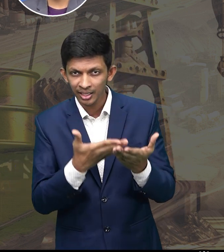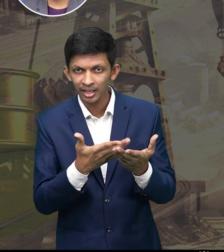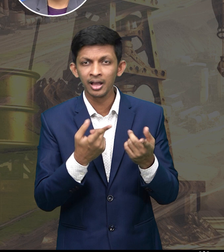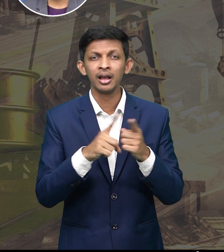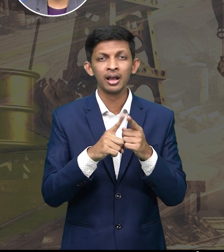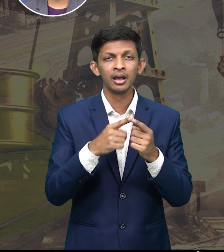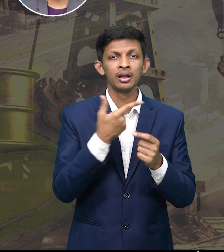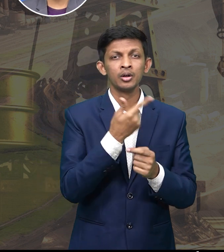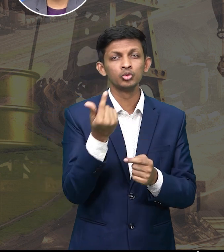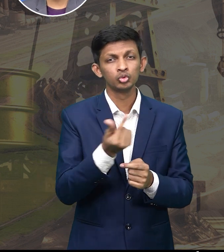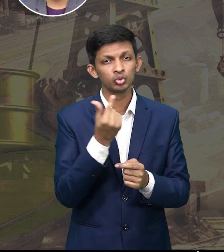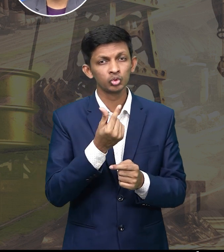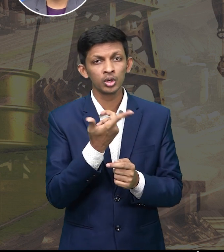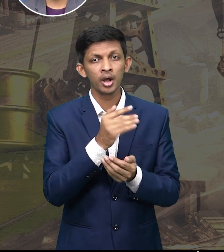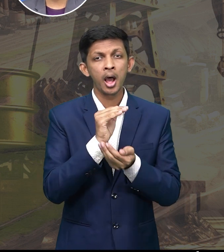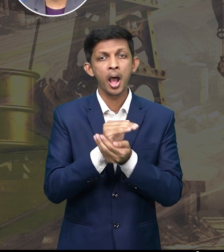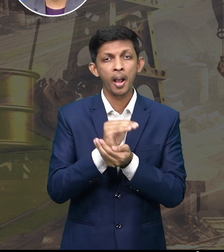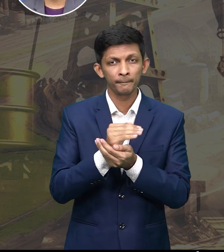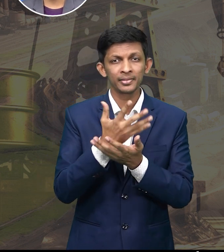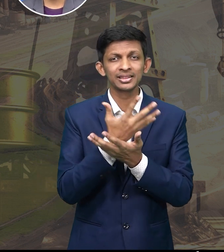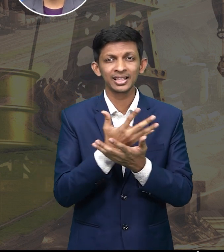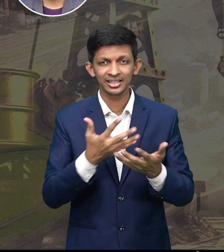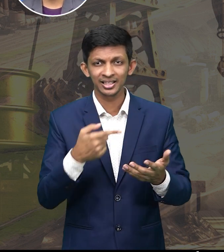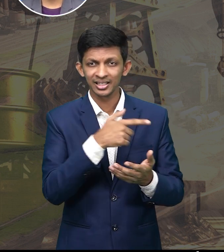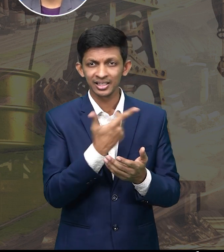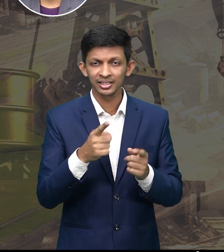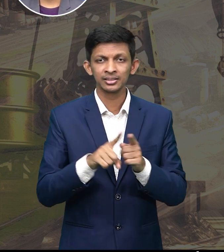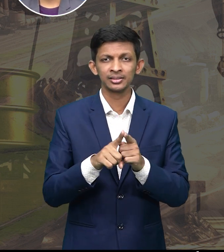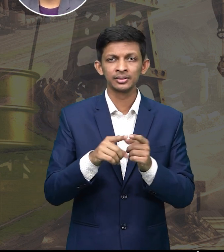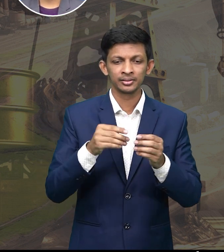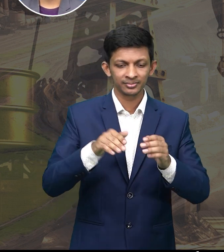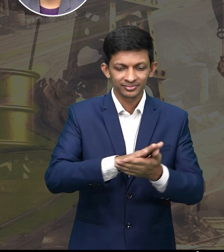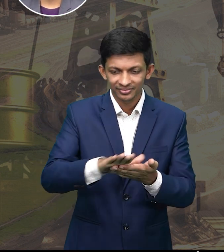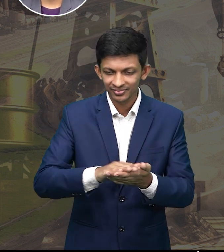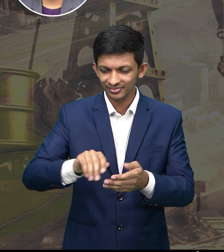be used for storing things in the kitchen.